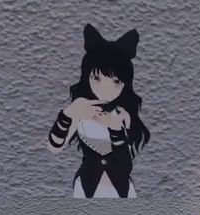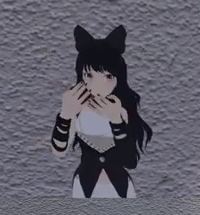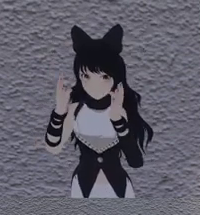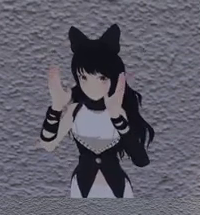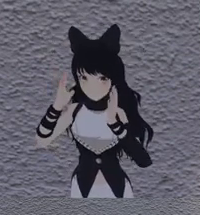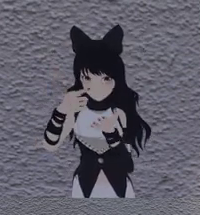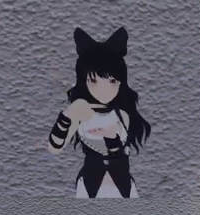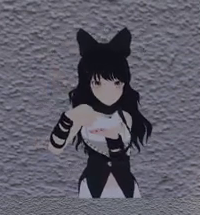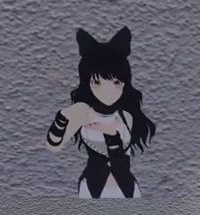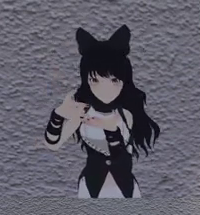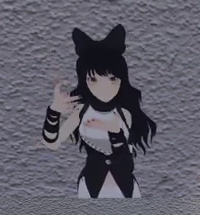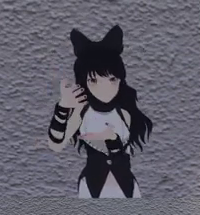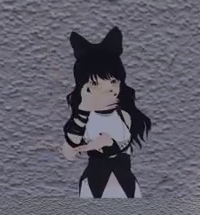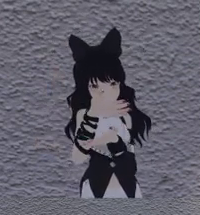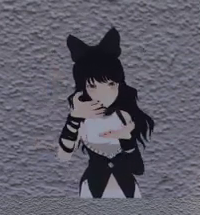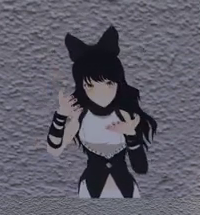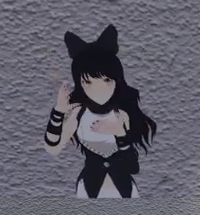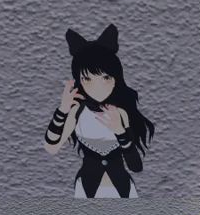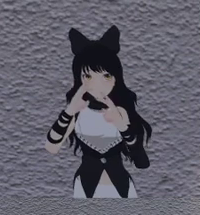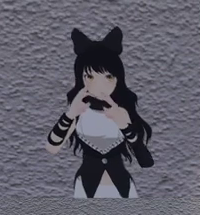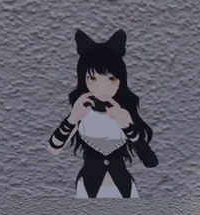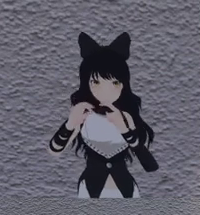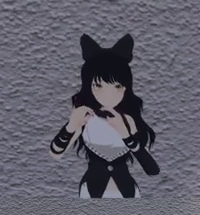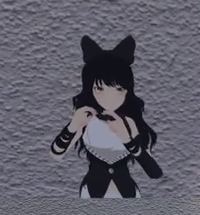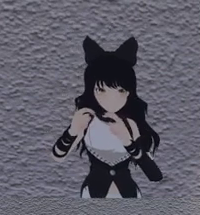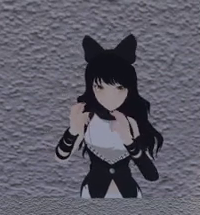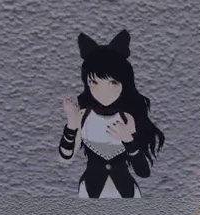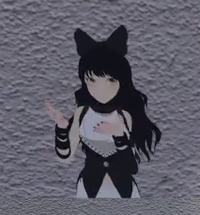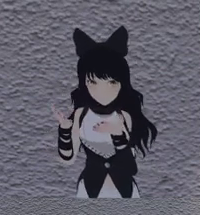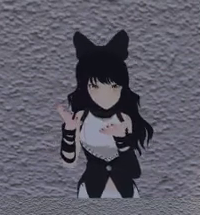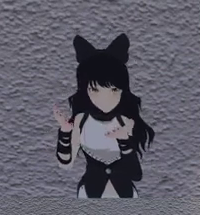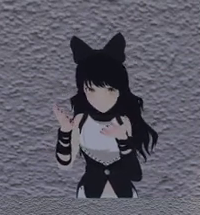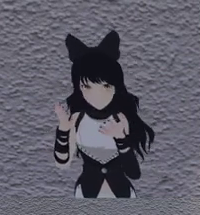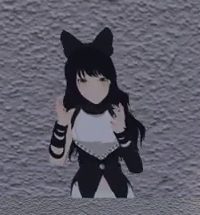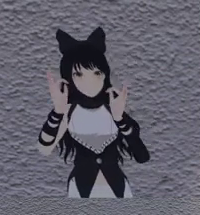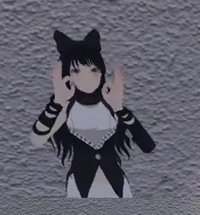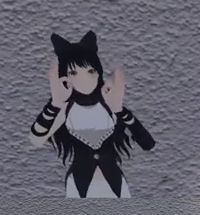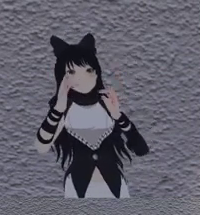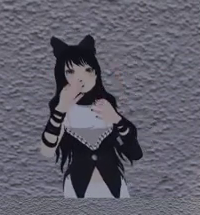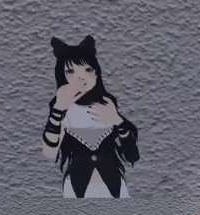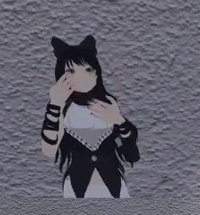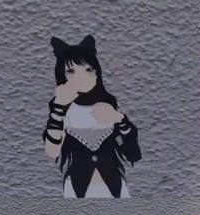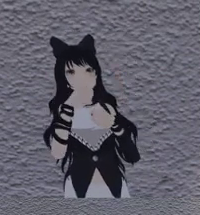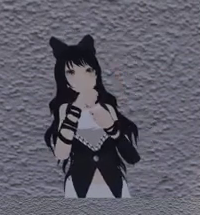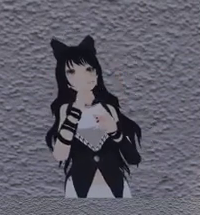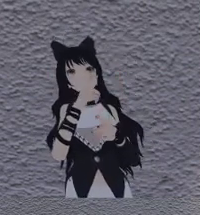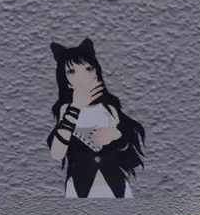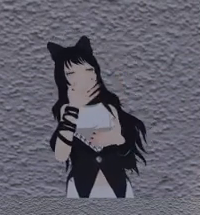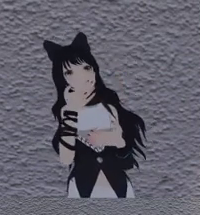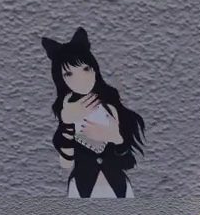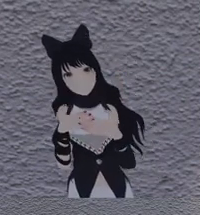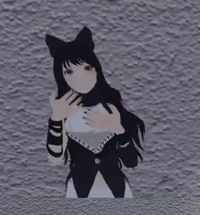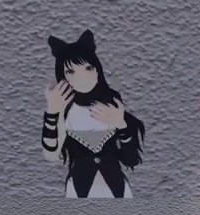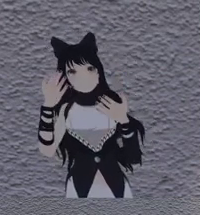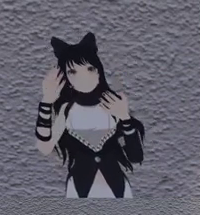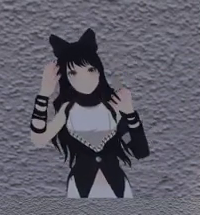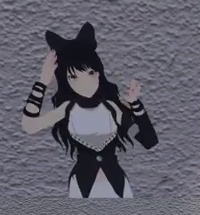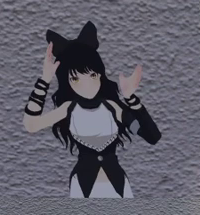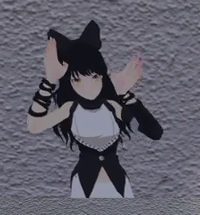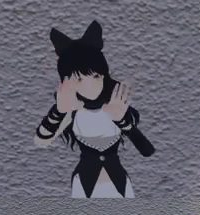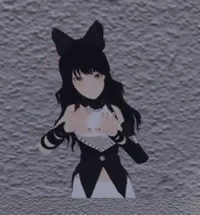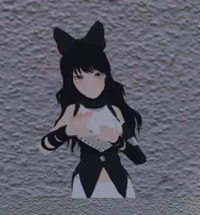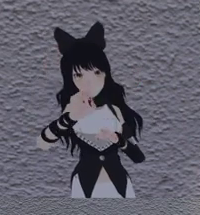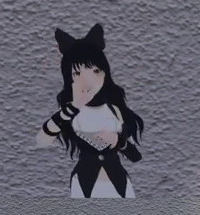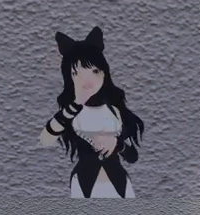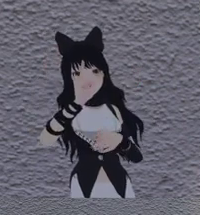Any of these works. You just want to help each other. You want to have a discussion. You want to figure it out, reason with each other, make